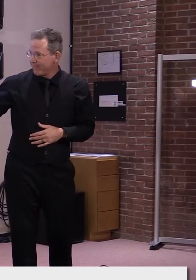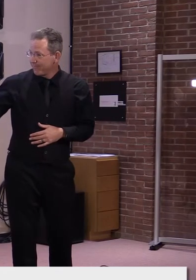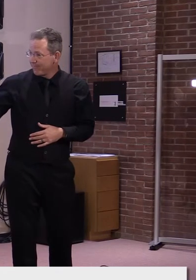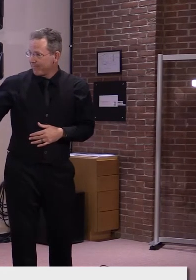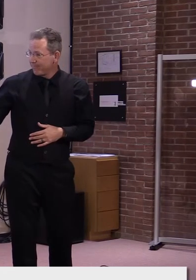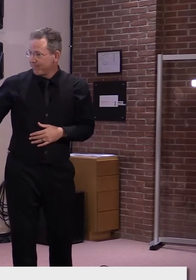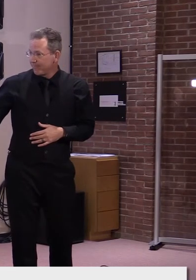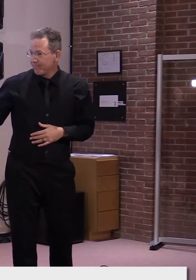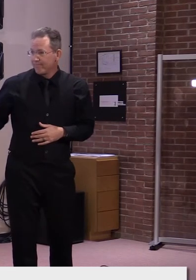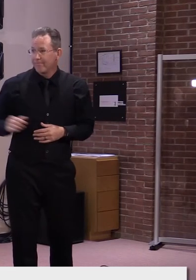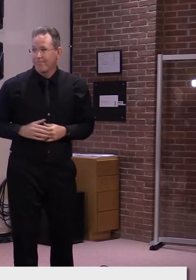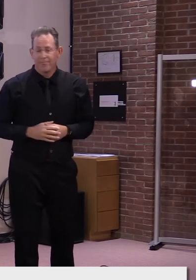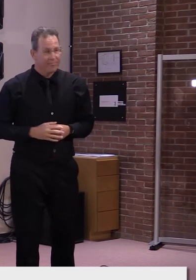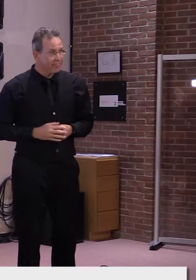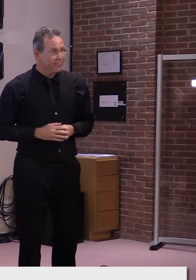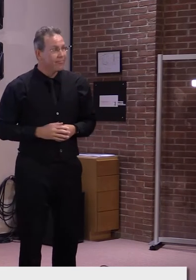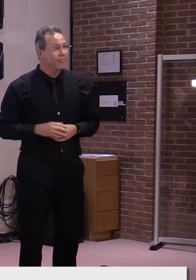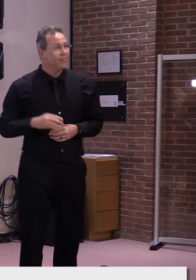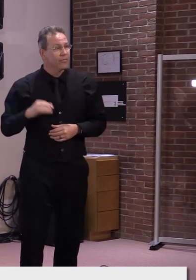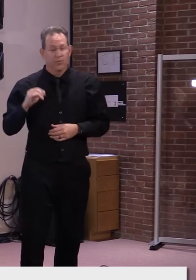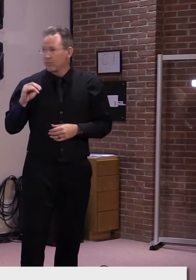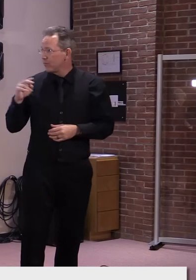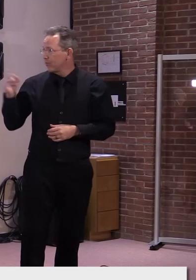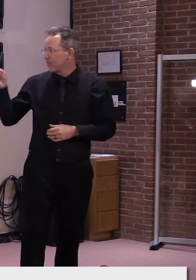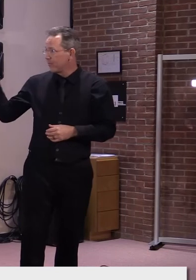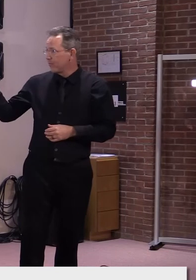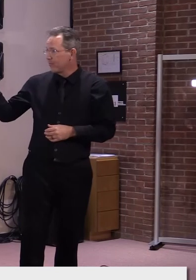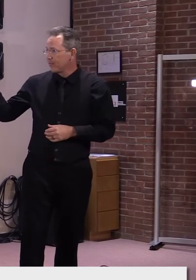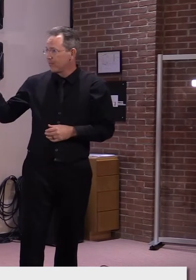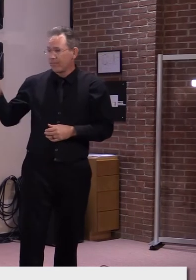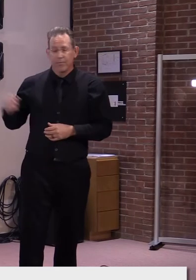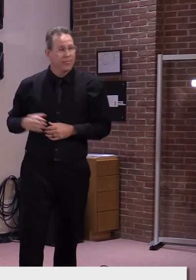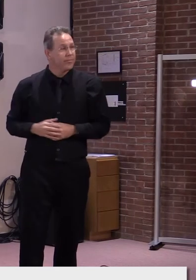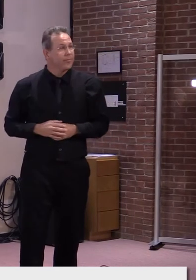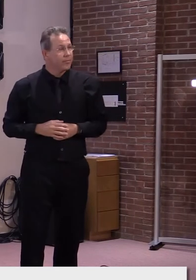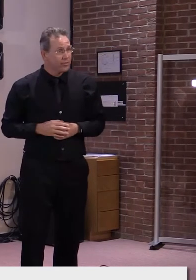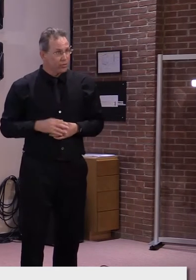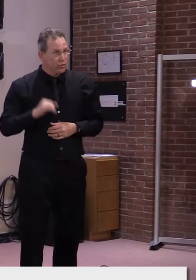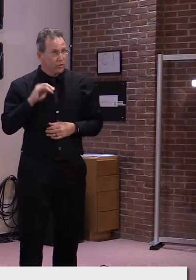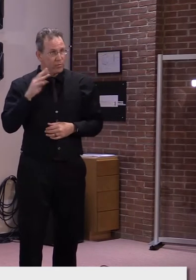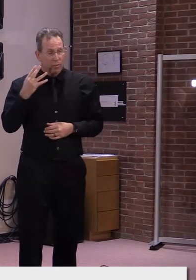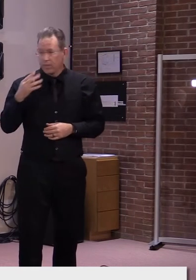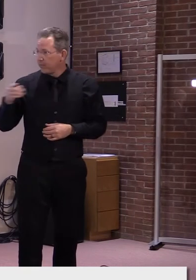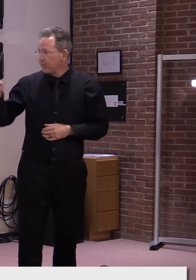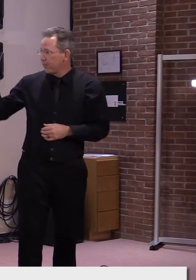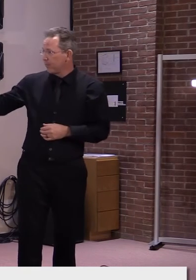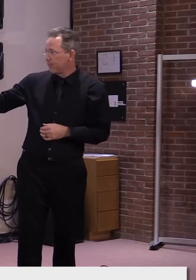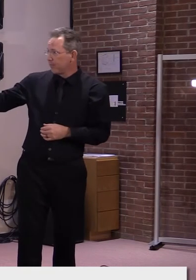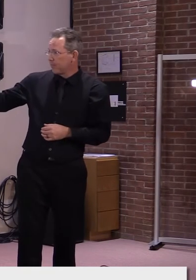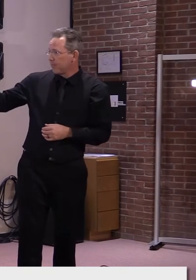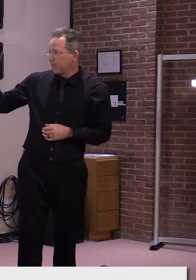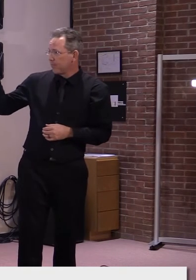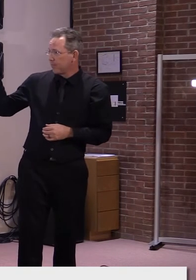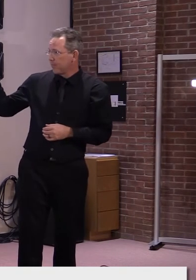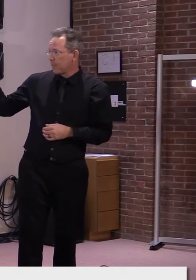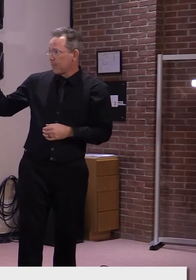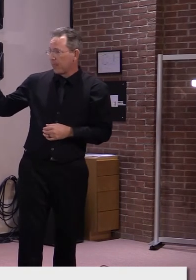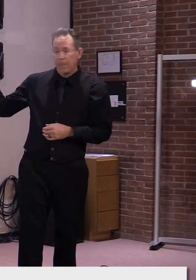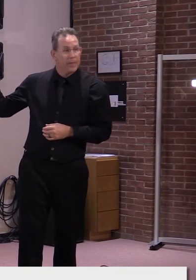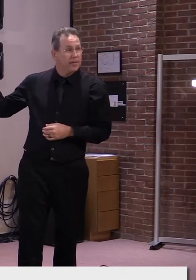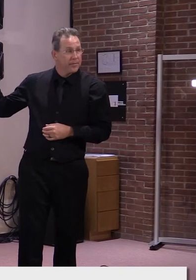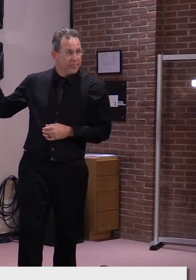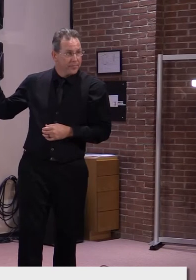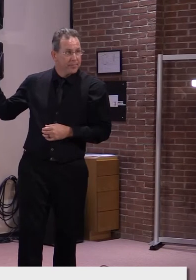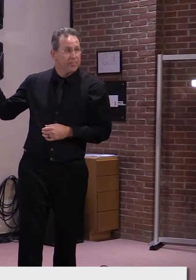Dunton Plumbing and Heating. On June 4th, at Mount Ascutney Hospital in their